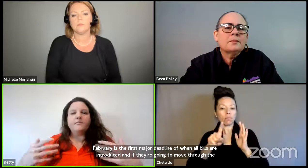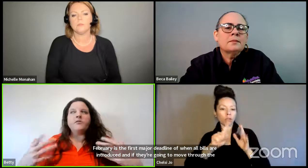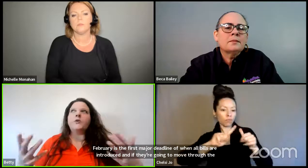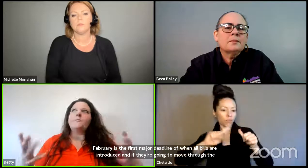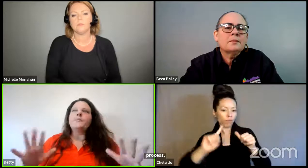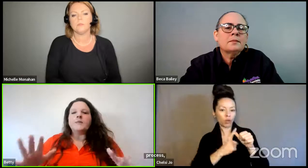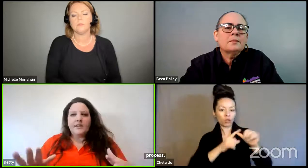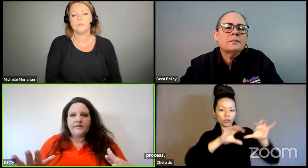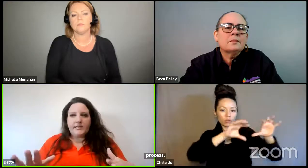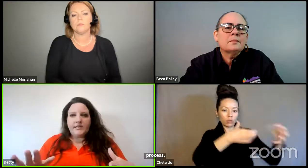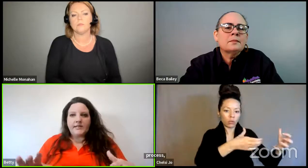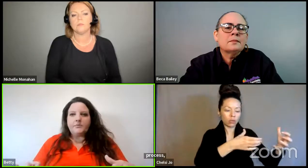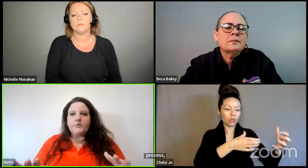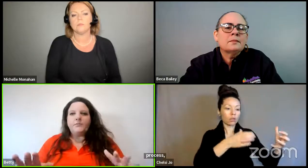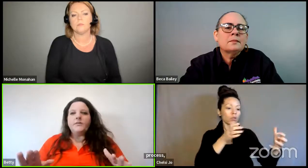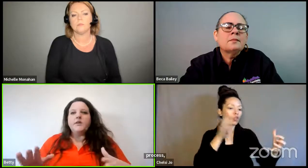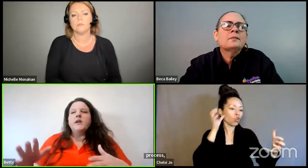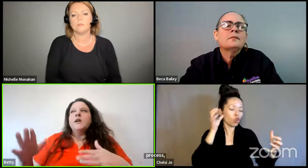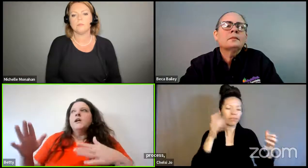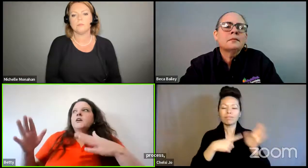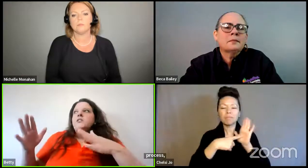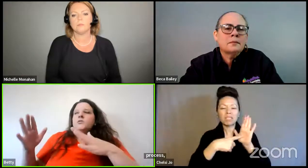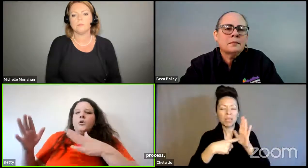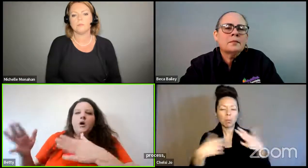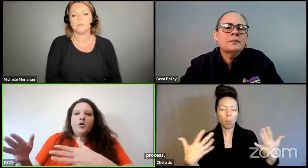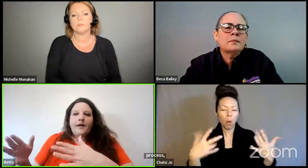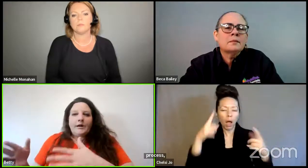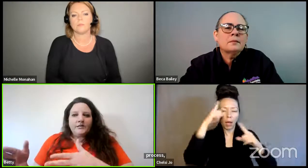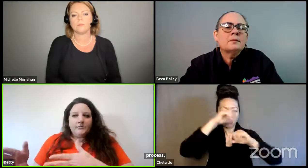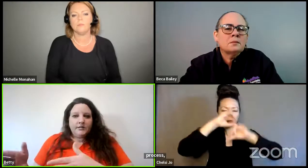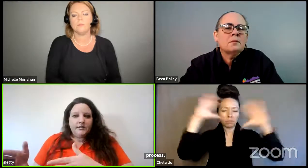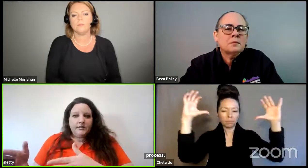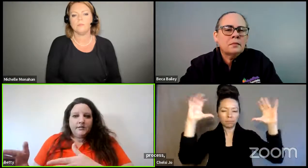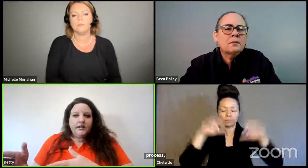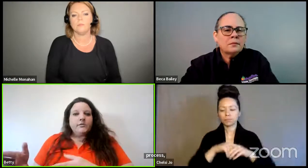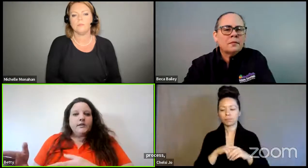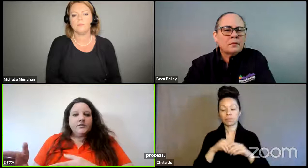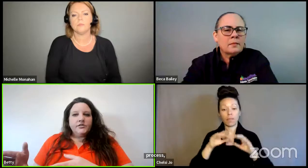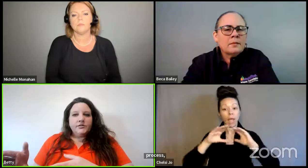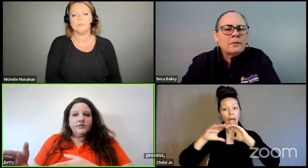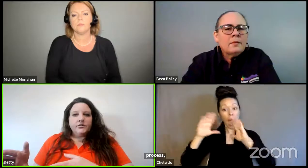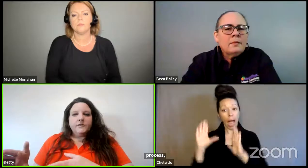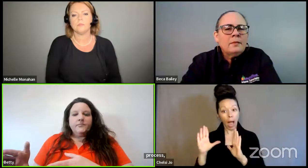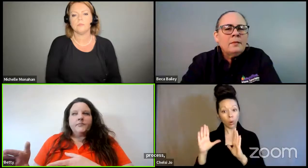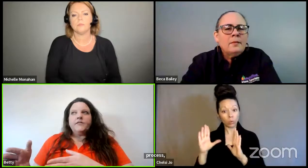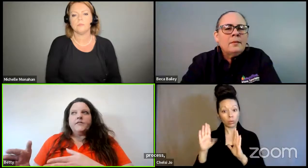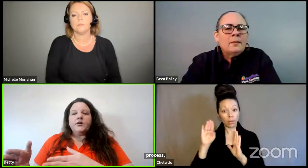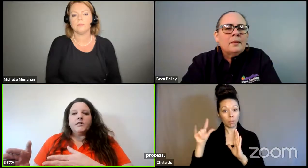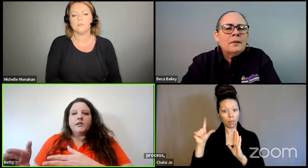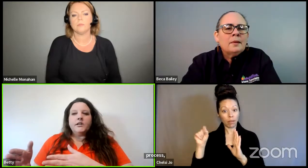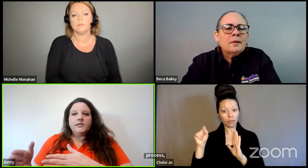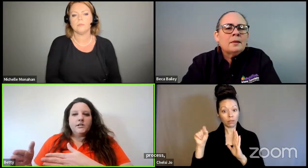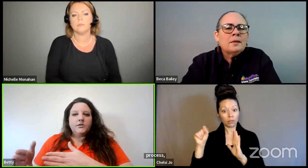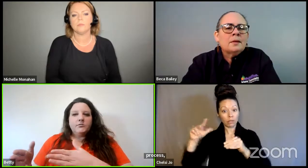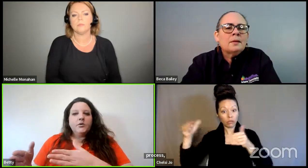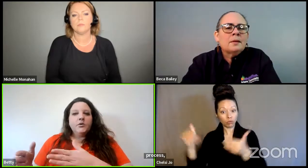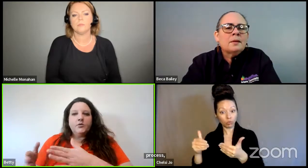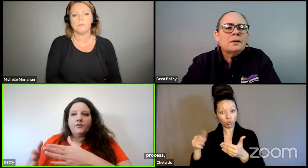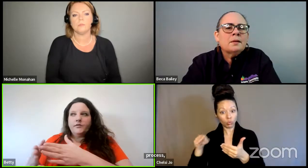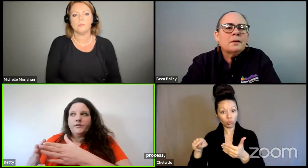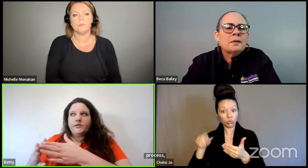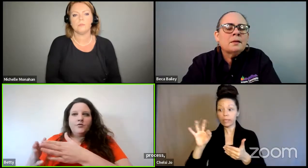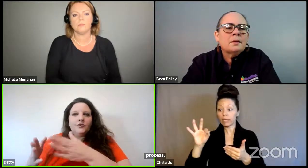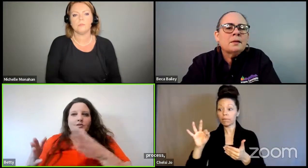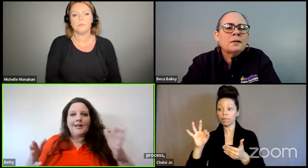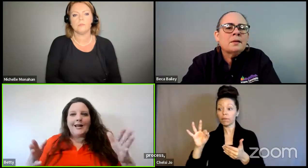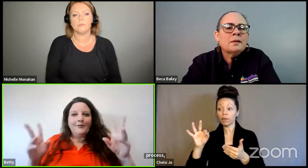chamber. So let me give an example. So all House bills that were introduced, if they're going to continue to